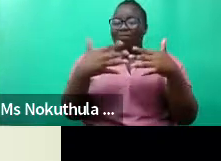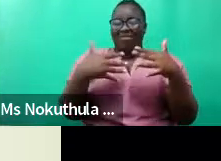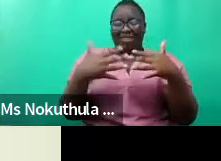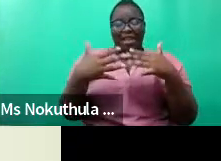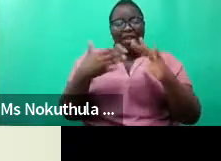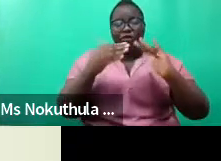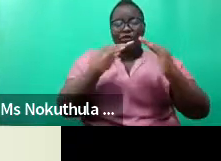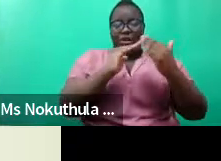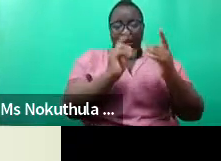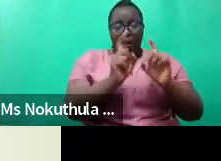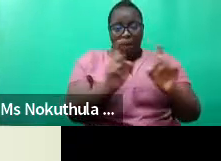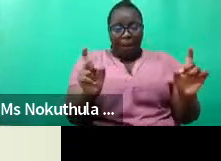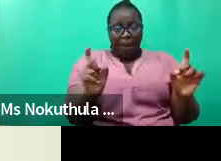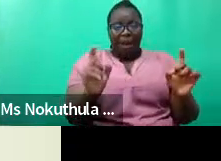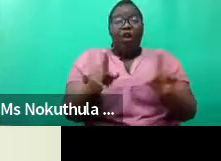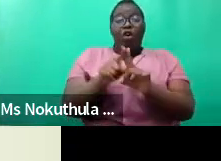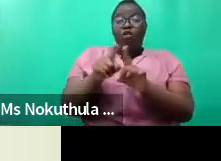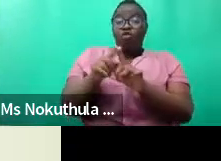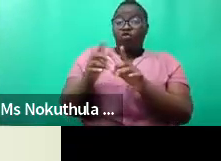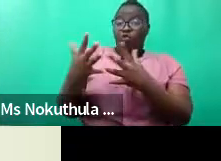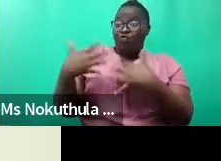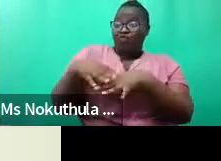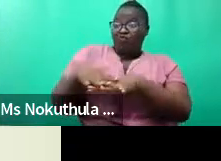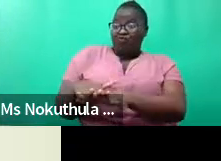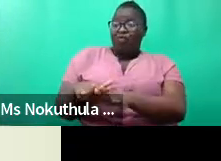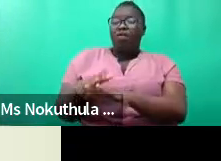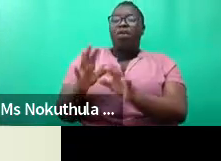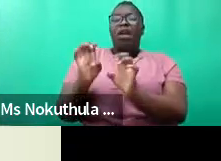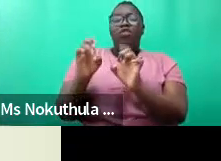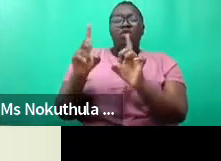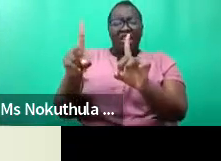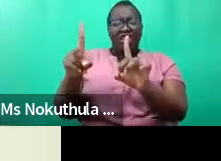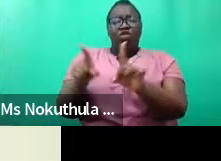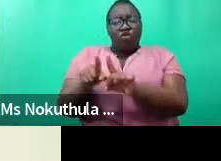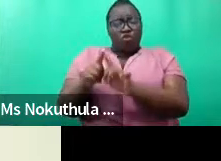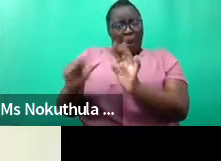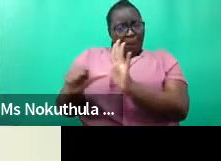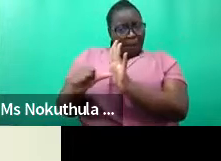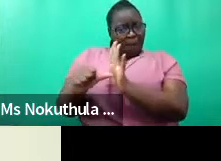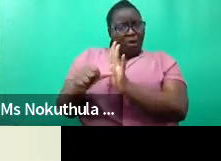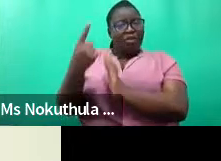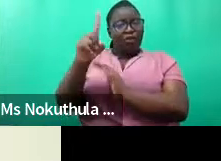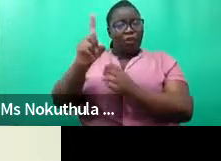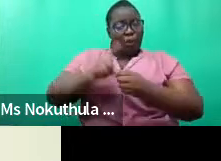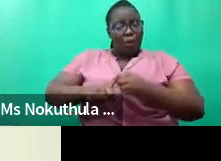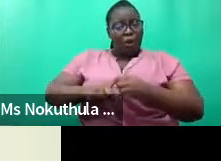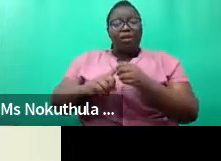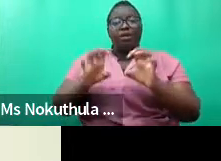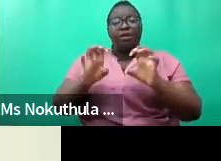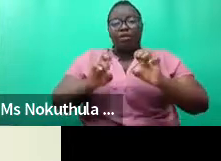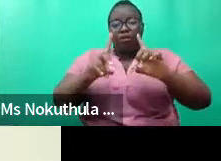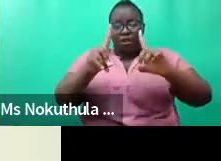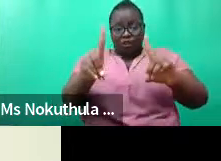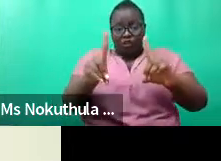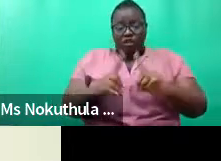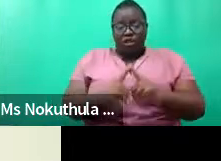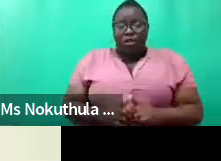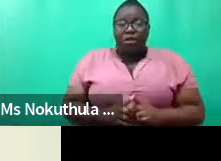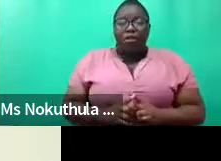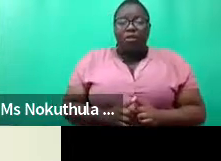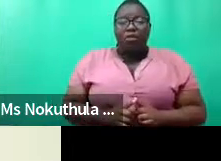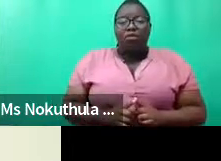more so inclusive education is key to quality education. We believe firmly that with the